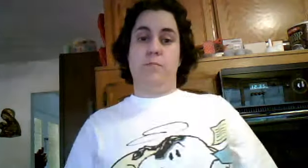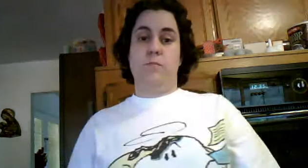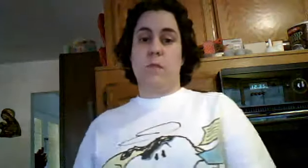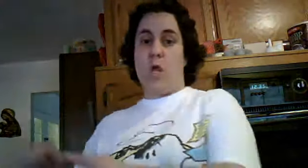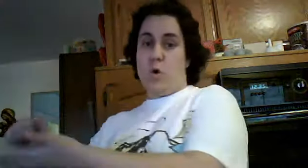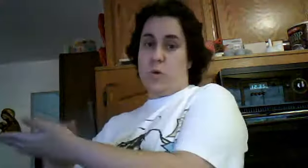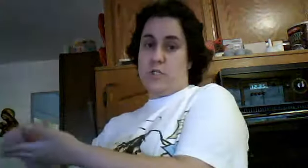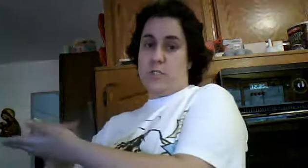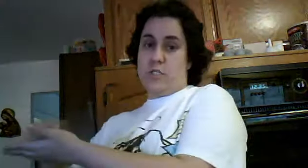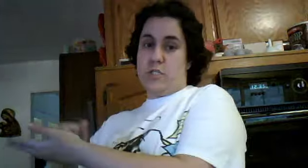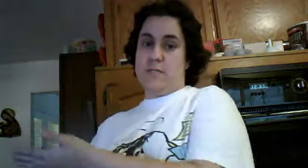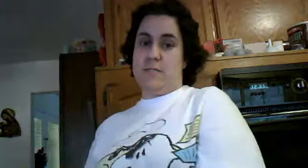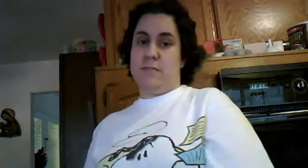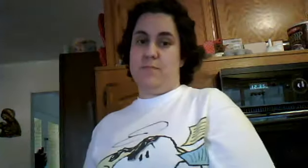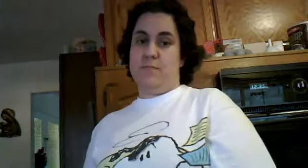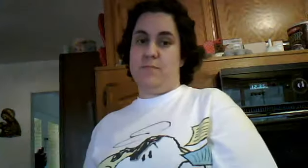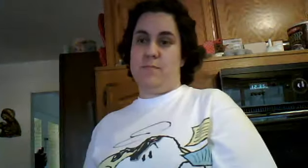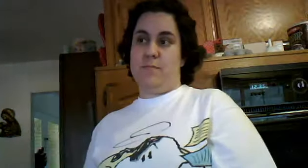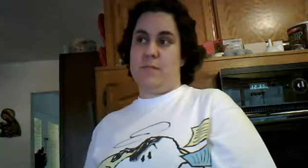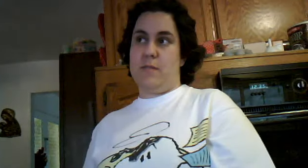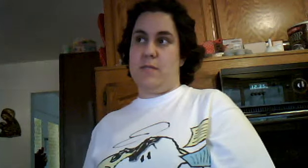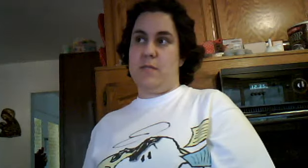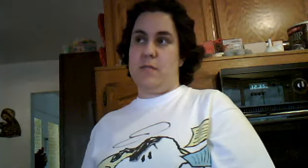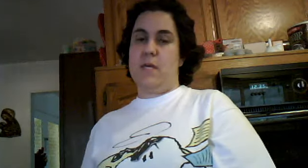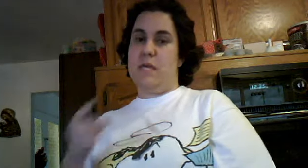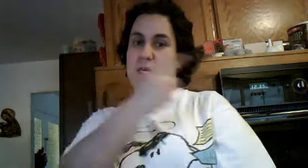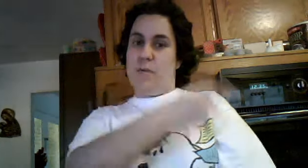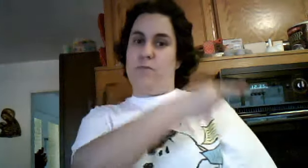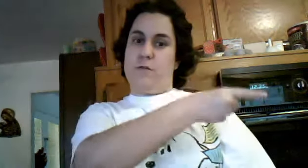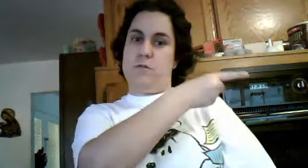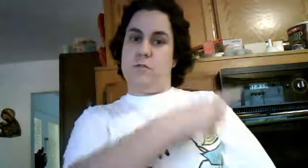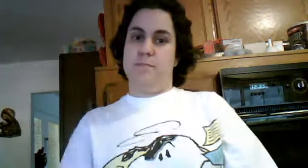wash the dishes, he prefers.